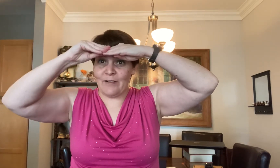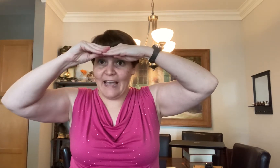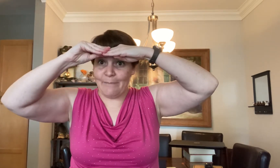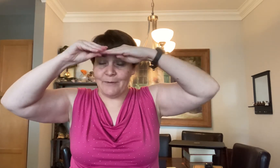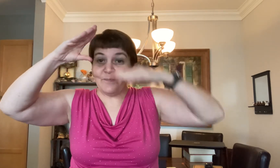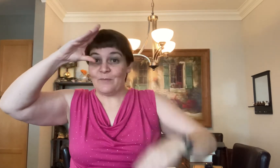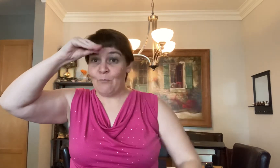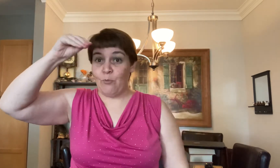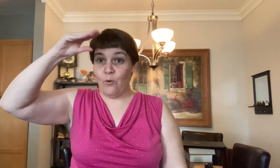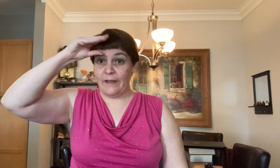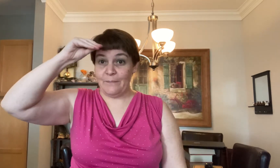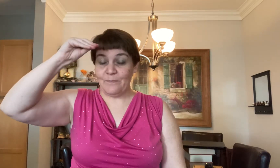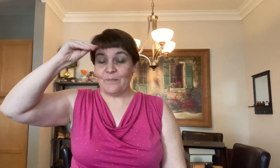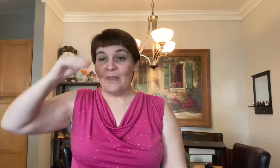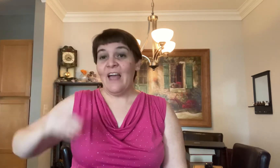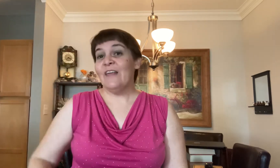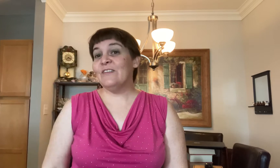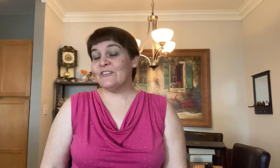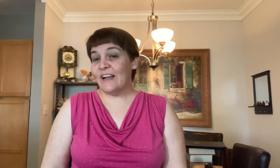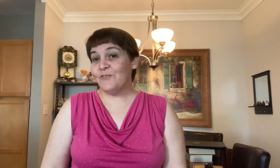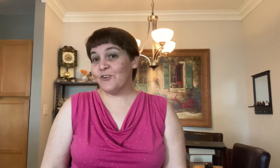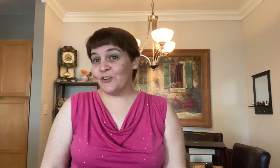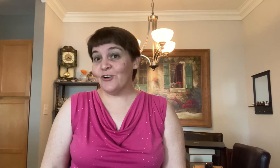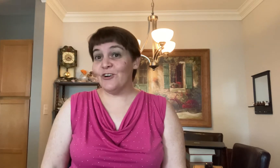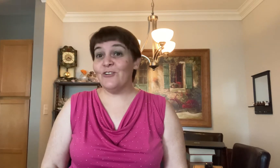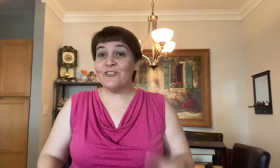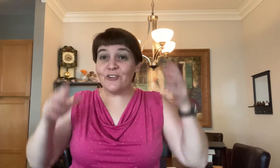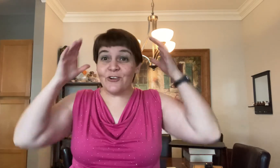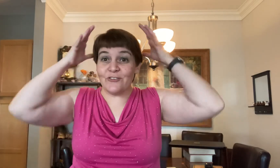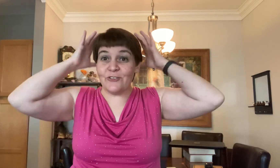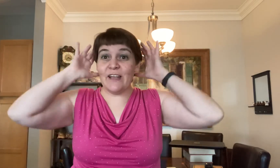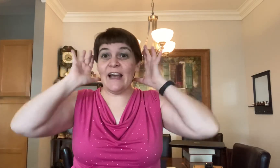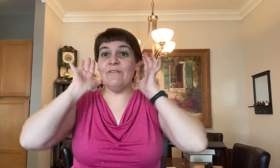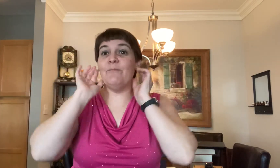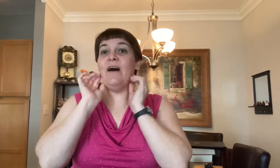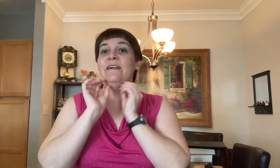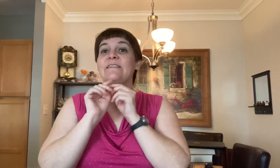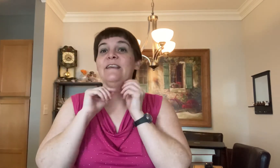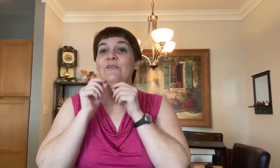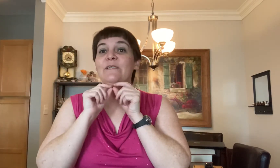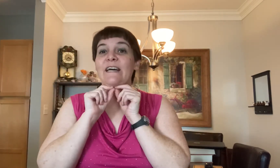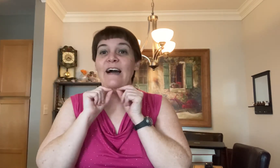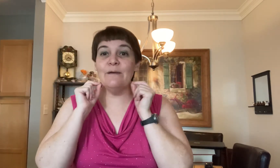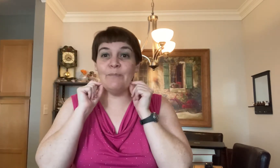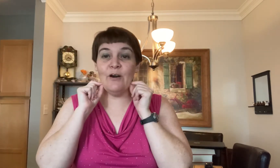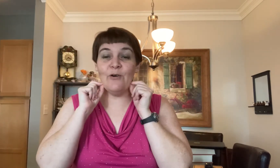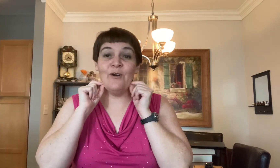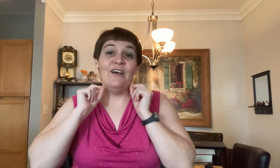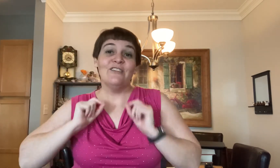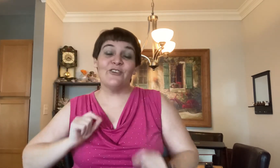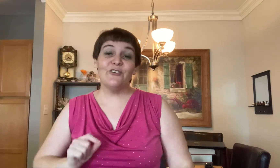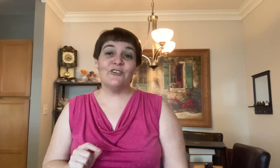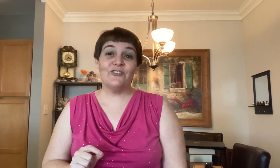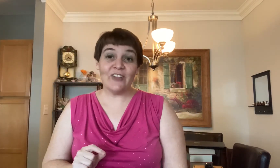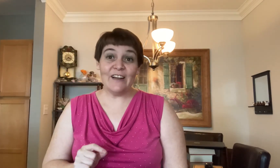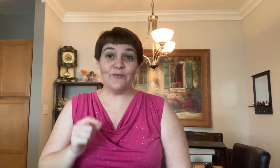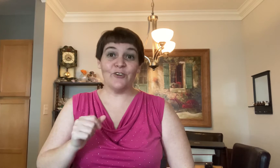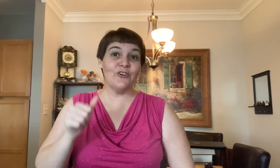cap. Boy. The sign for girls used to have bonnets that you would tie a bow. So the sign for